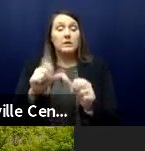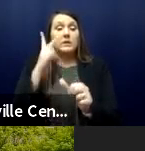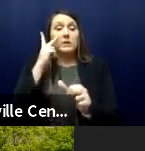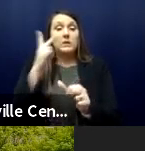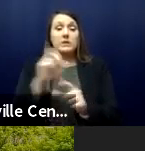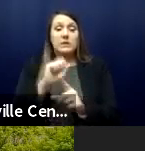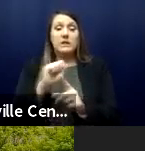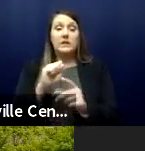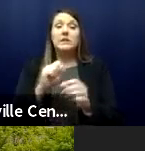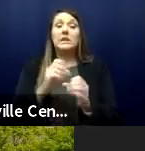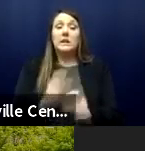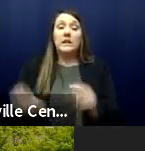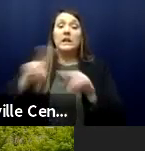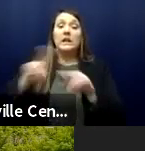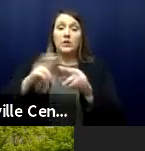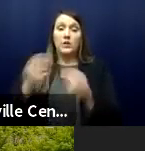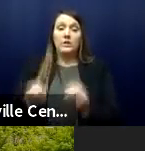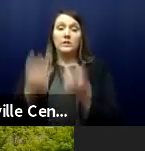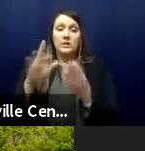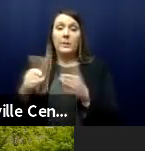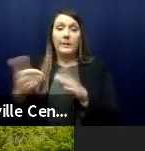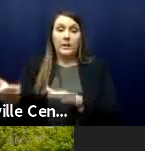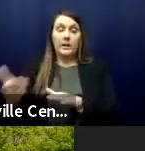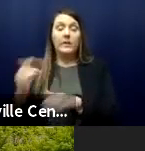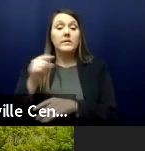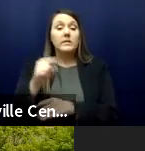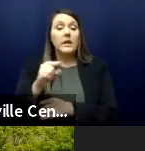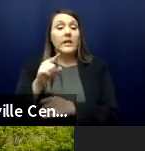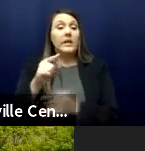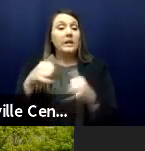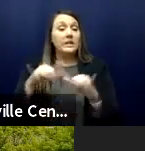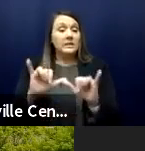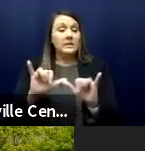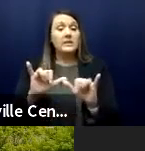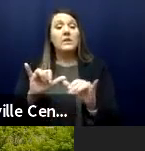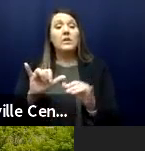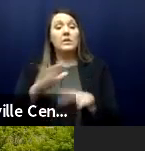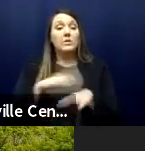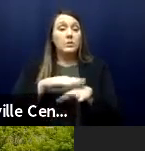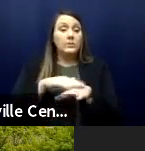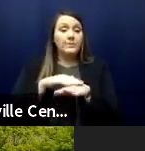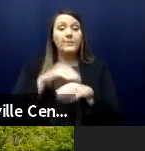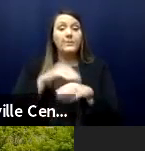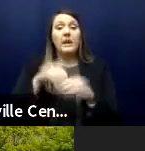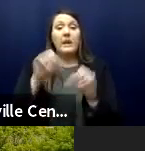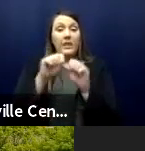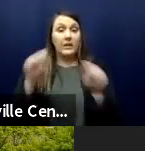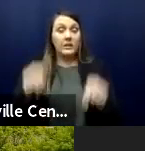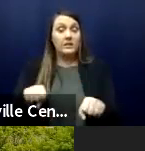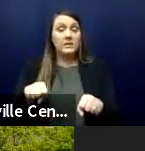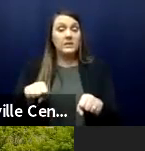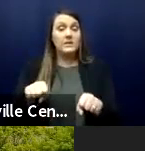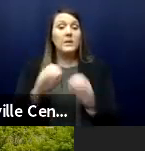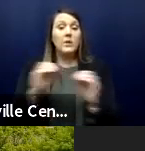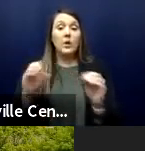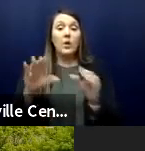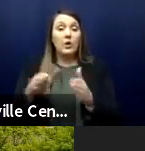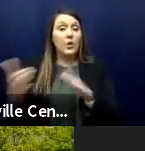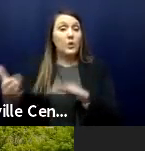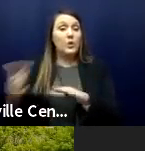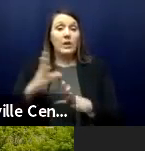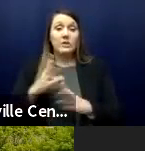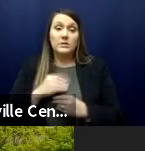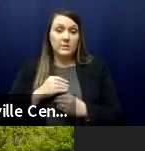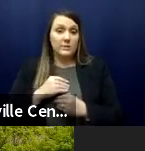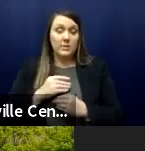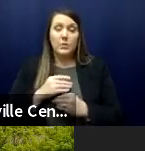statistically significant increase in deaths. While this benchmark is still generating flags in our monitoring systems and no deaths are acceptable,